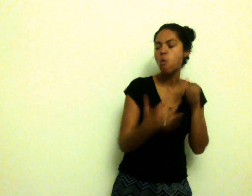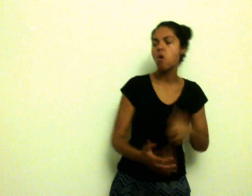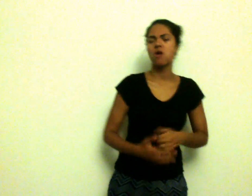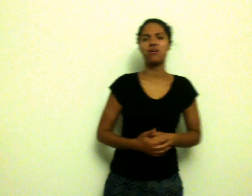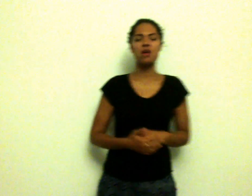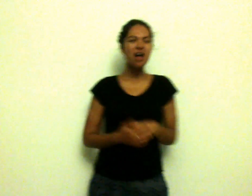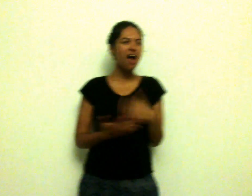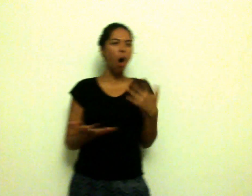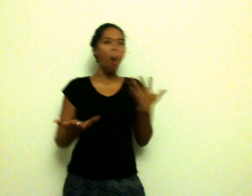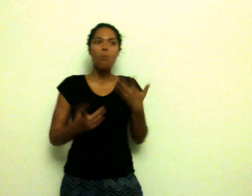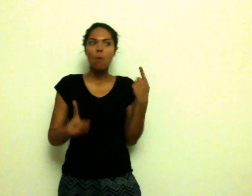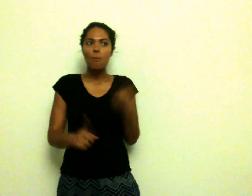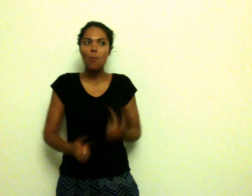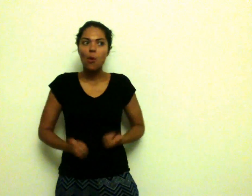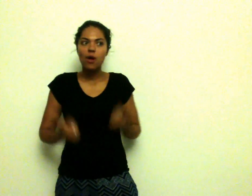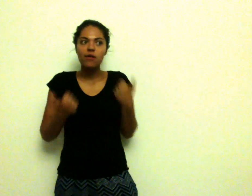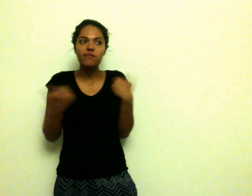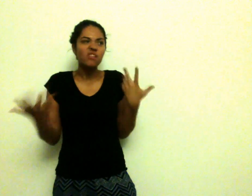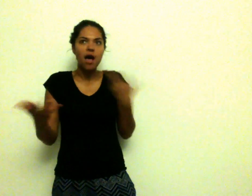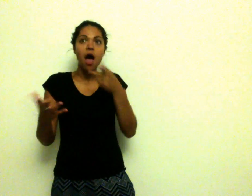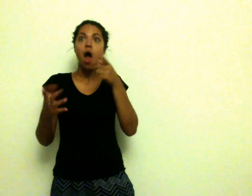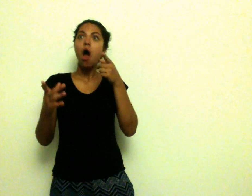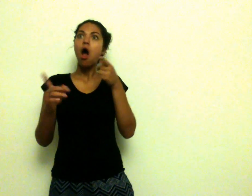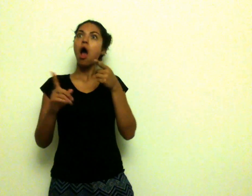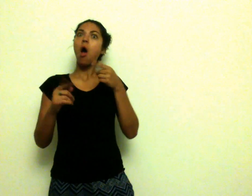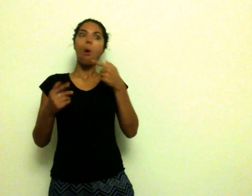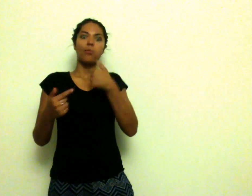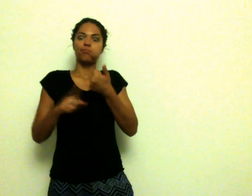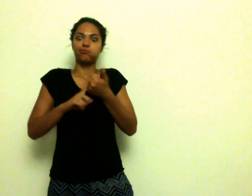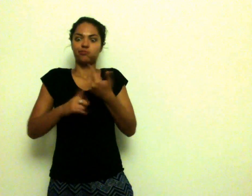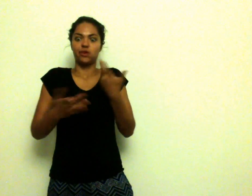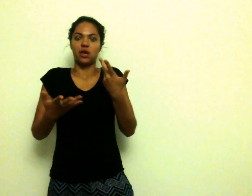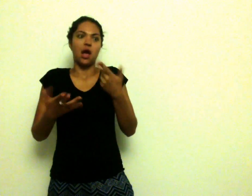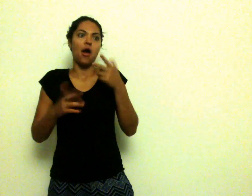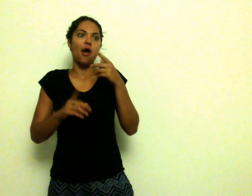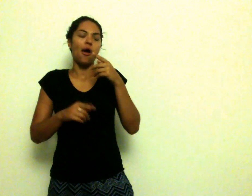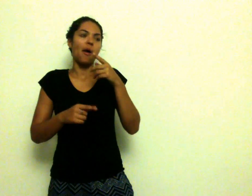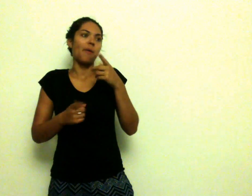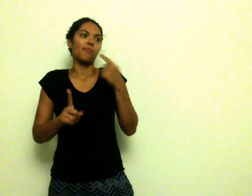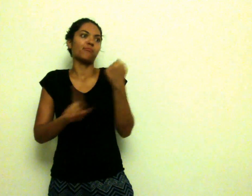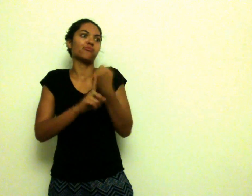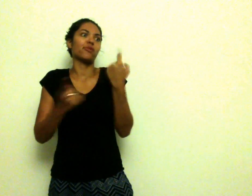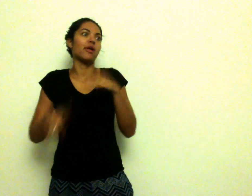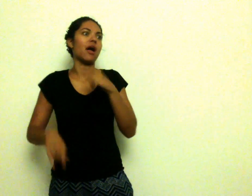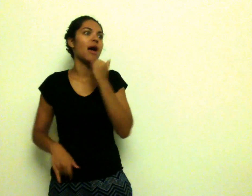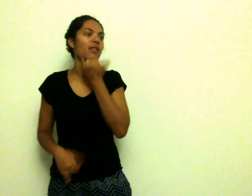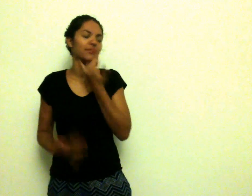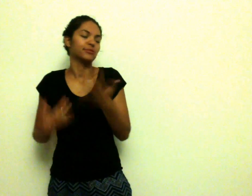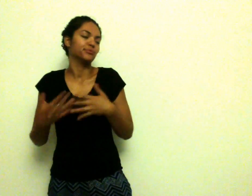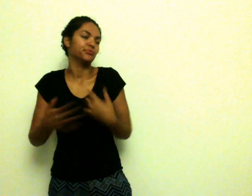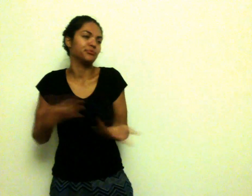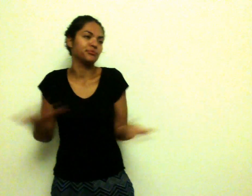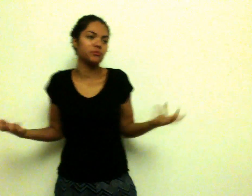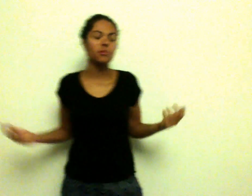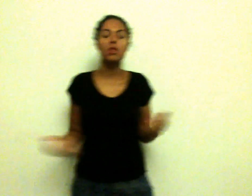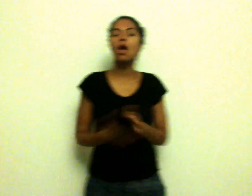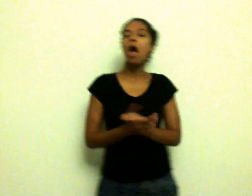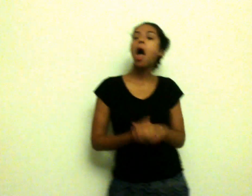denounce a policeman for killing a peasant, then prove by the highest philosophical principles that the peasant ought to have killed himself. A man who denounces marriage as a